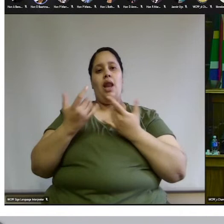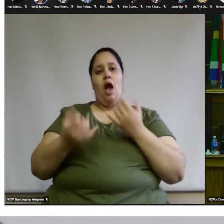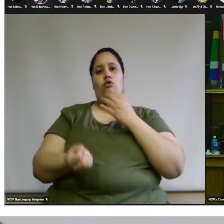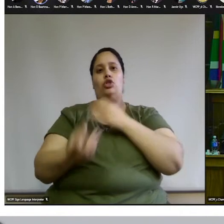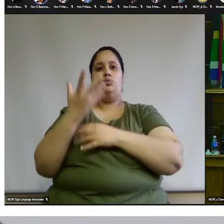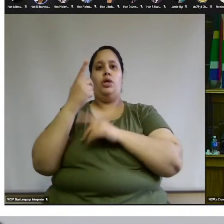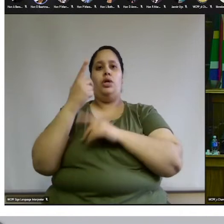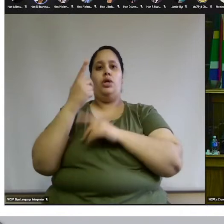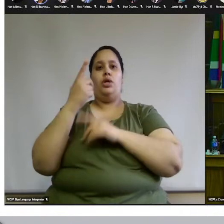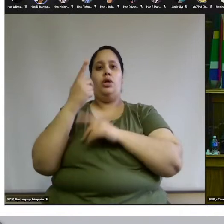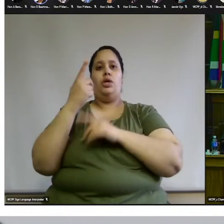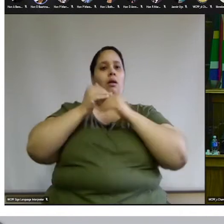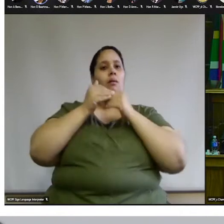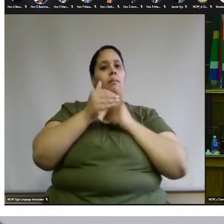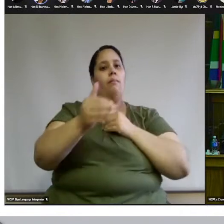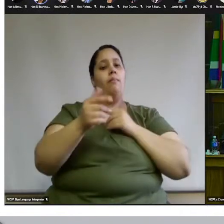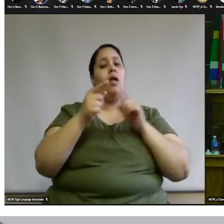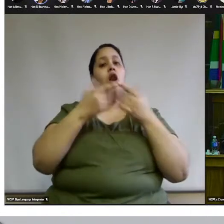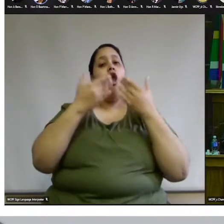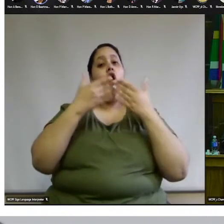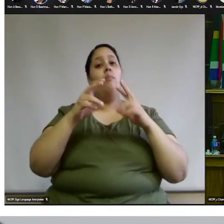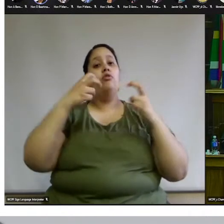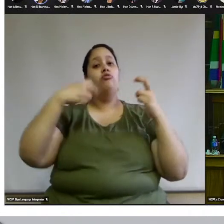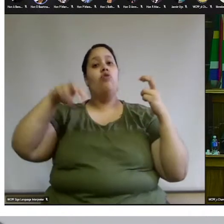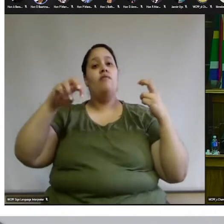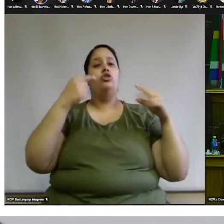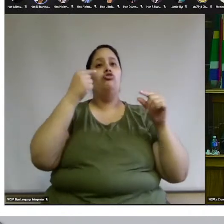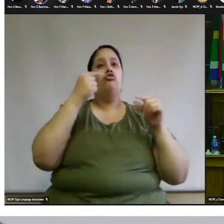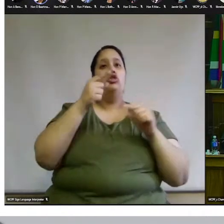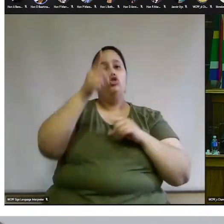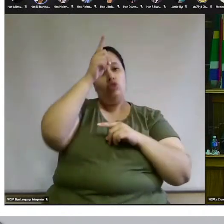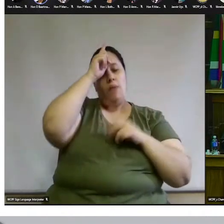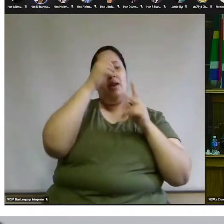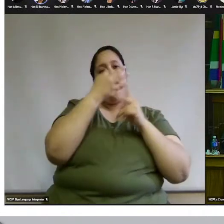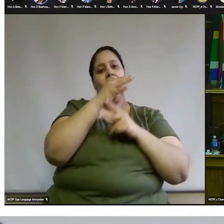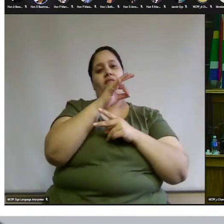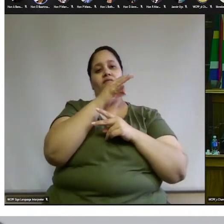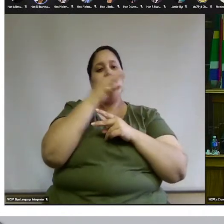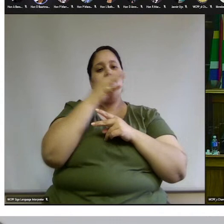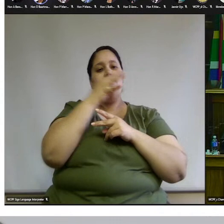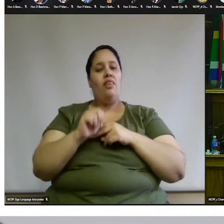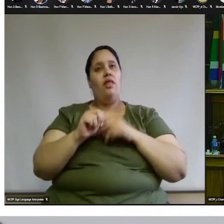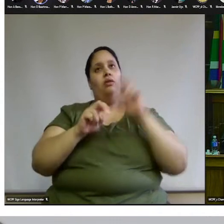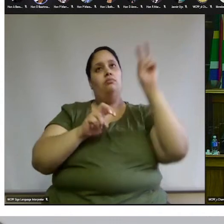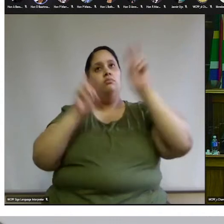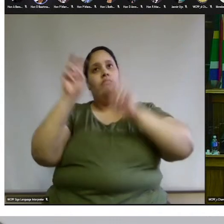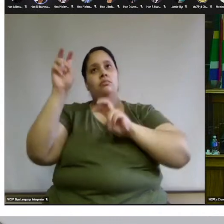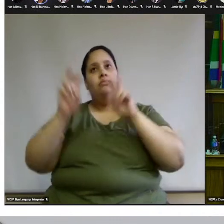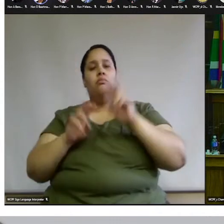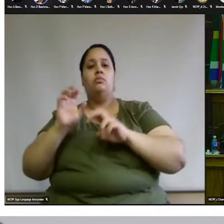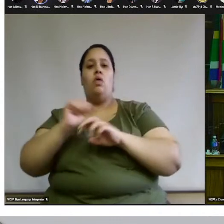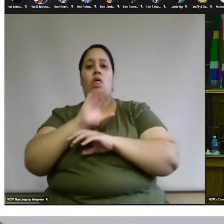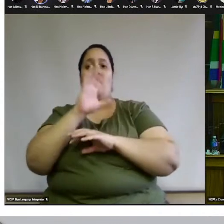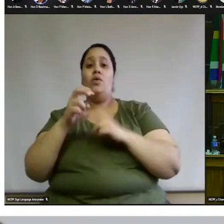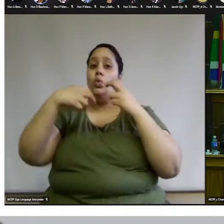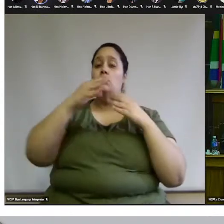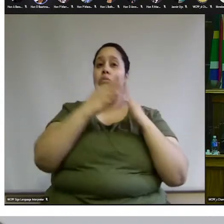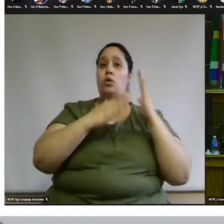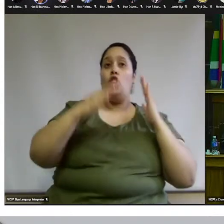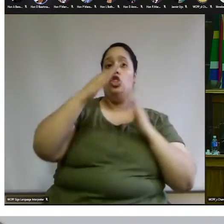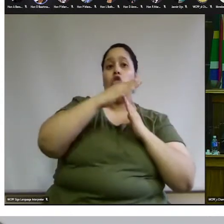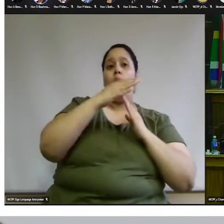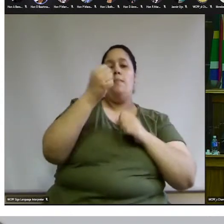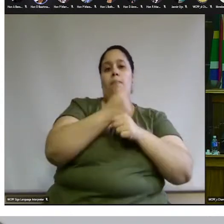as well as the opening of travel from Germany, France, and the Netherlands to South Africa. Tourism is a top employment sector in the Western